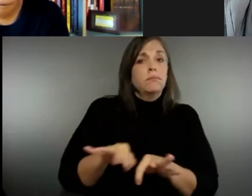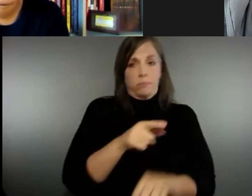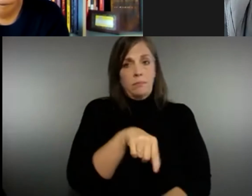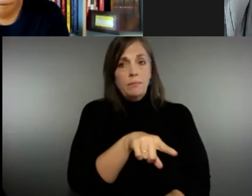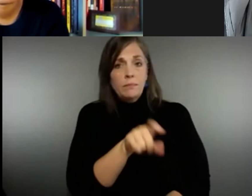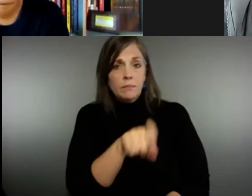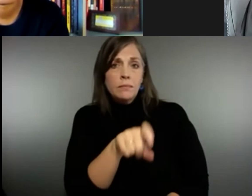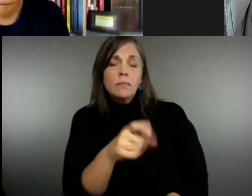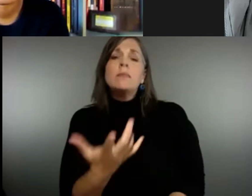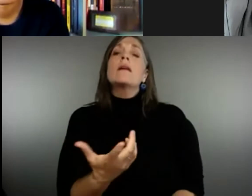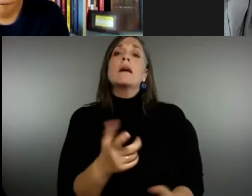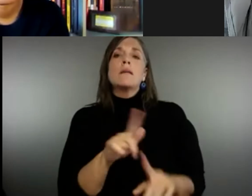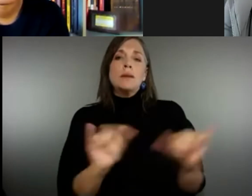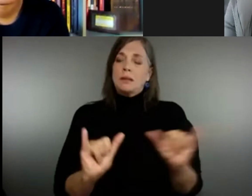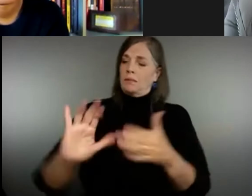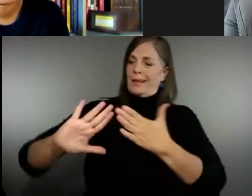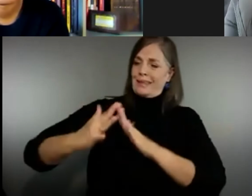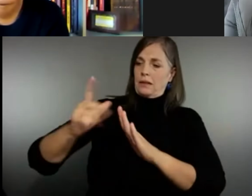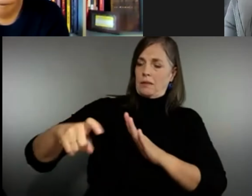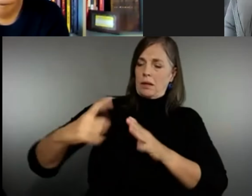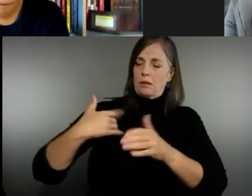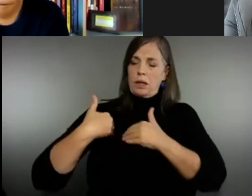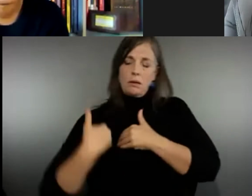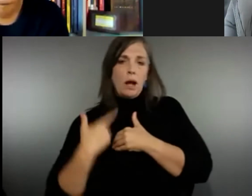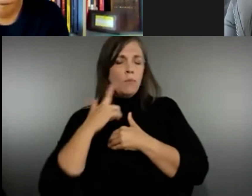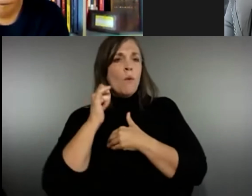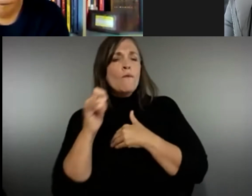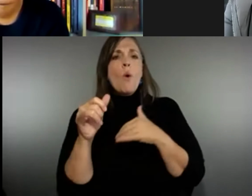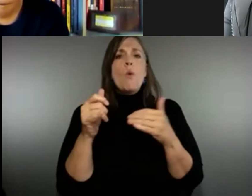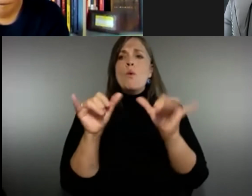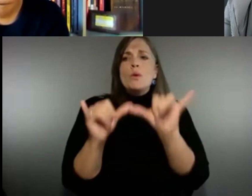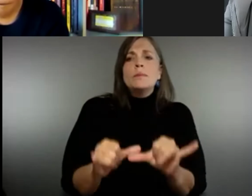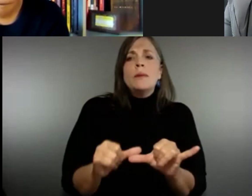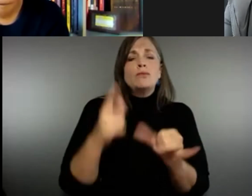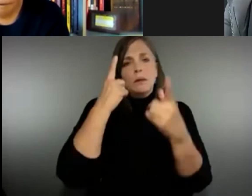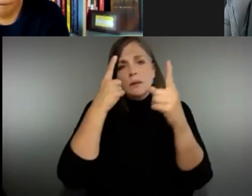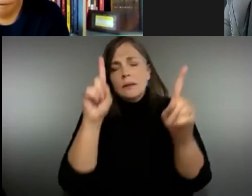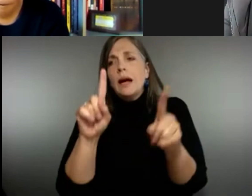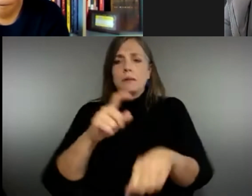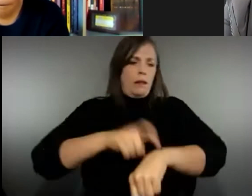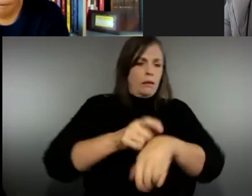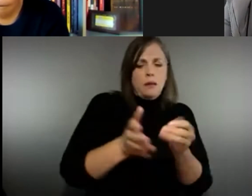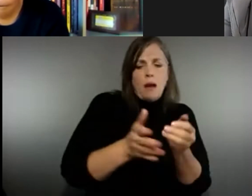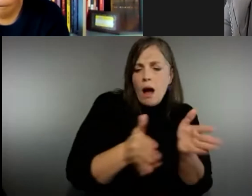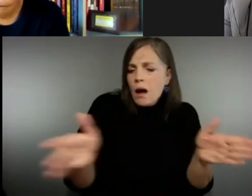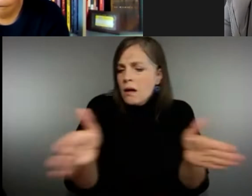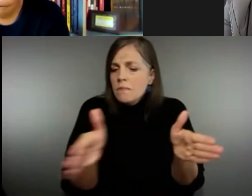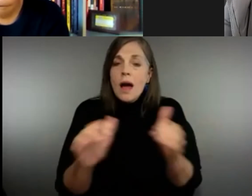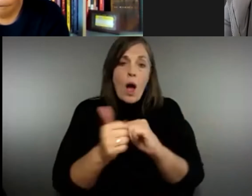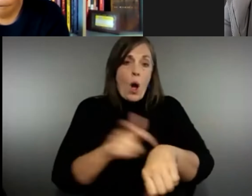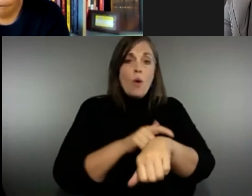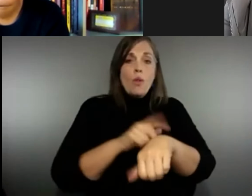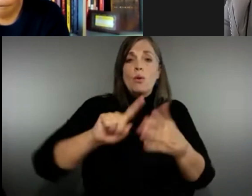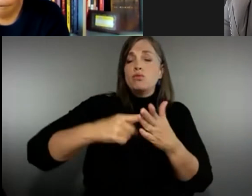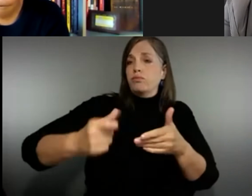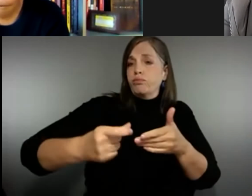held accountable and the the sort of metrics for success need to include um the time frame how long it takes to actually get this this